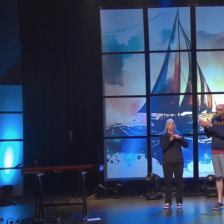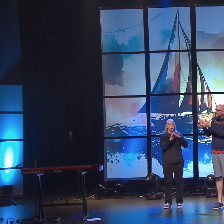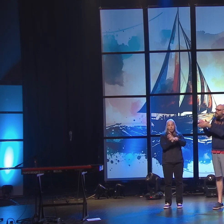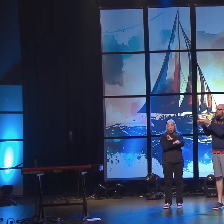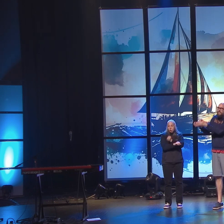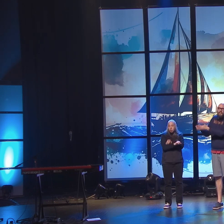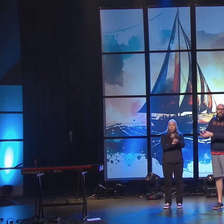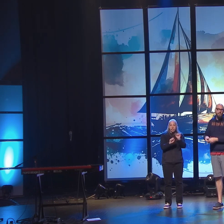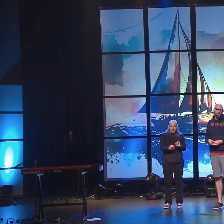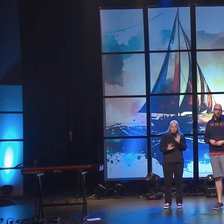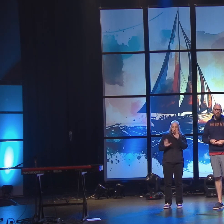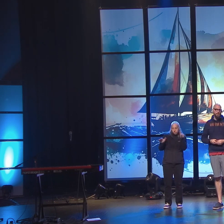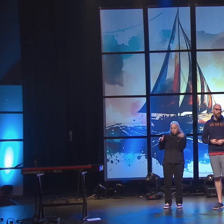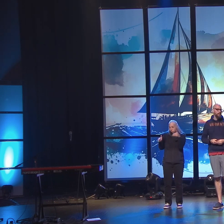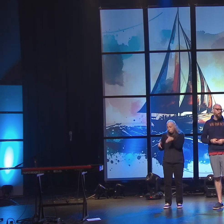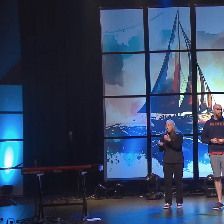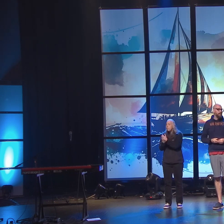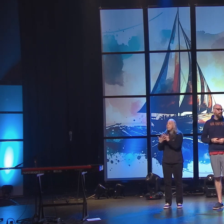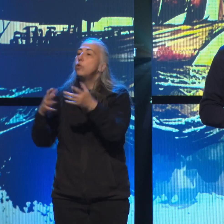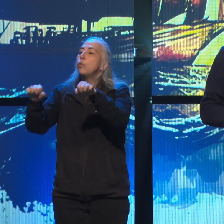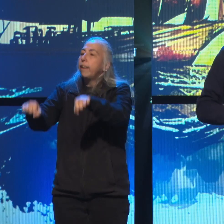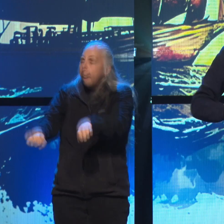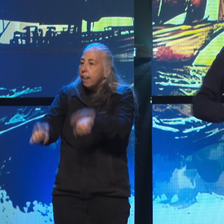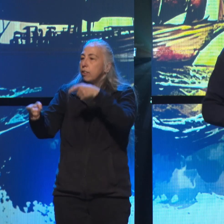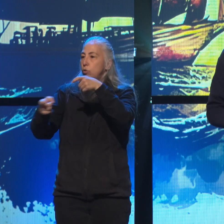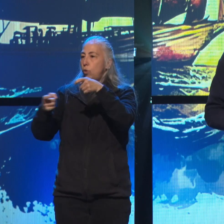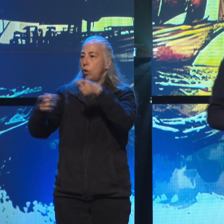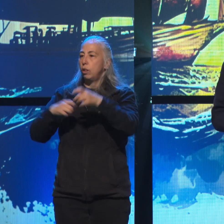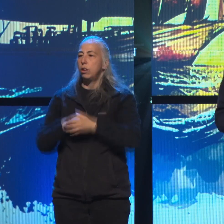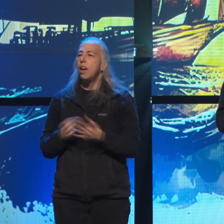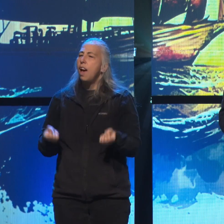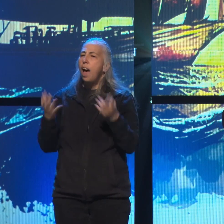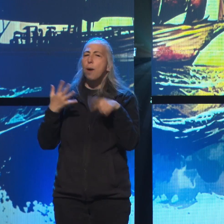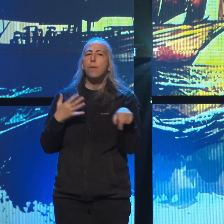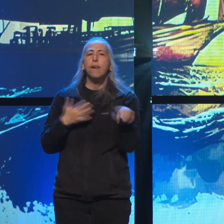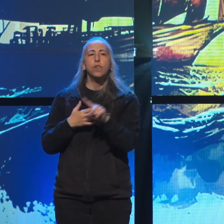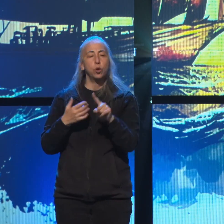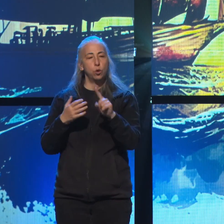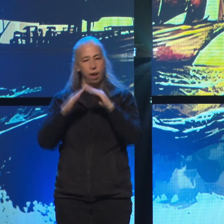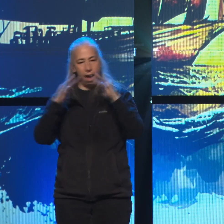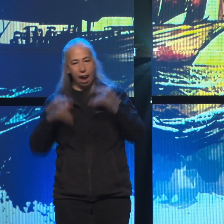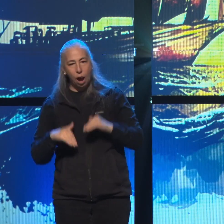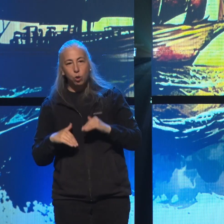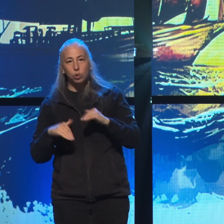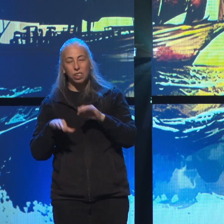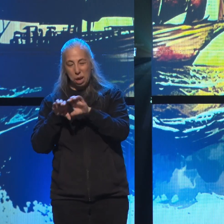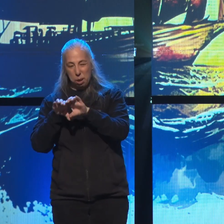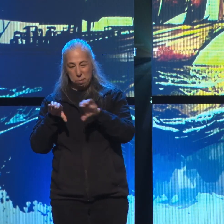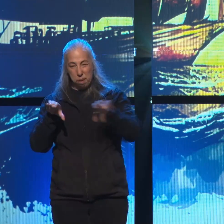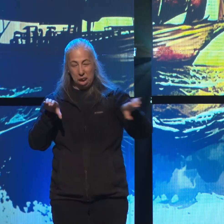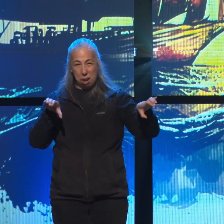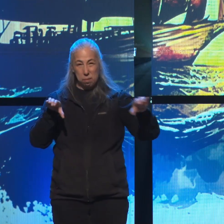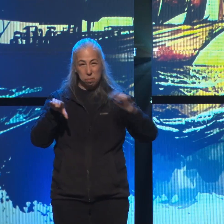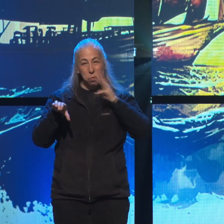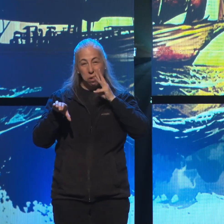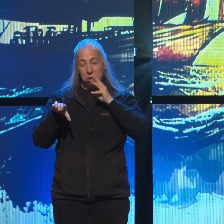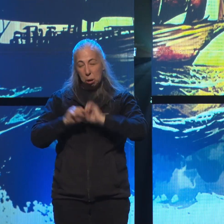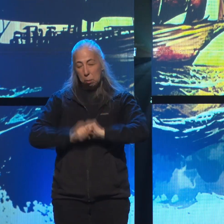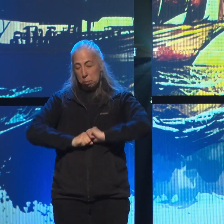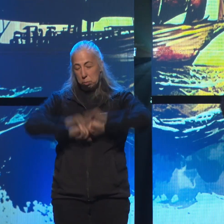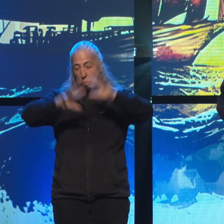on the things that you can control. How many of y'all have had a pipe burst in your house before? I hate to bring that up.